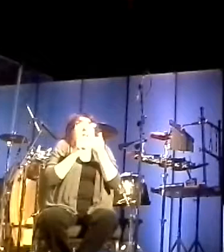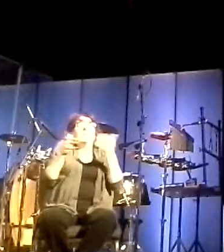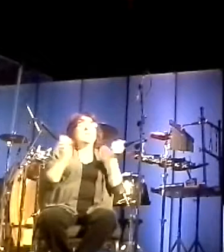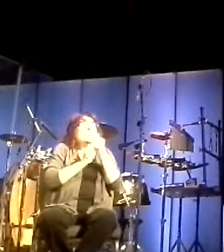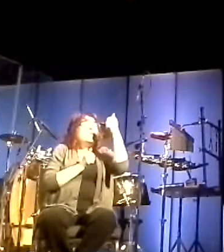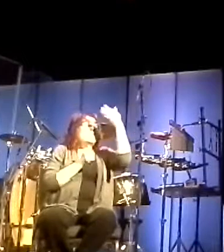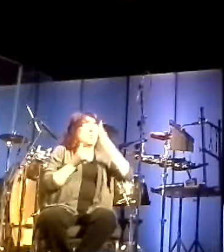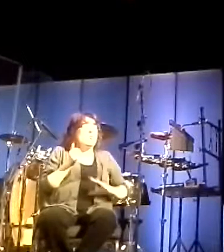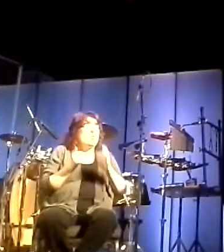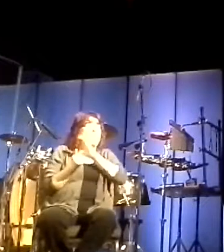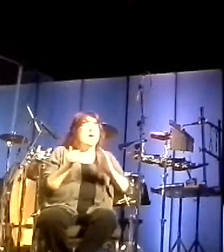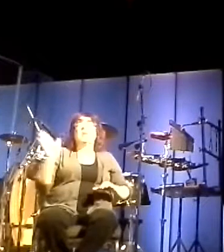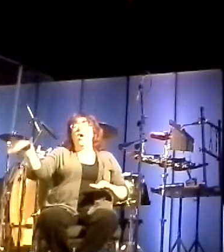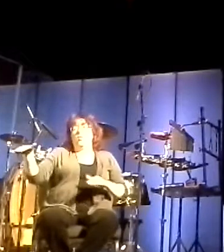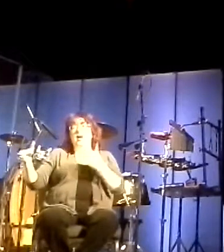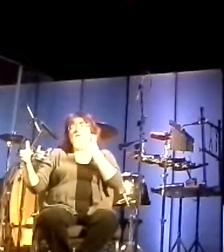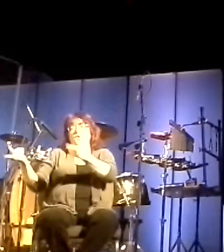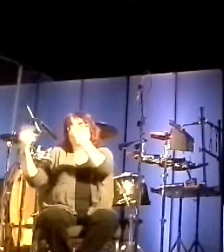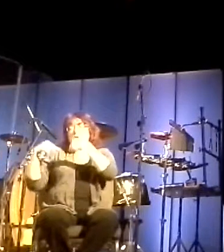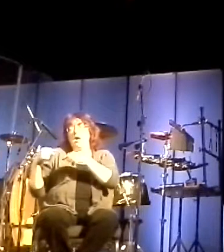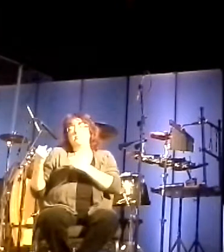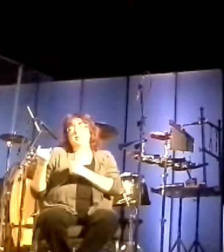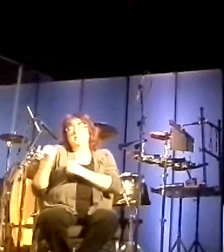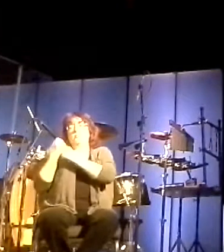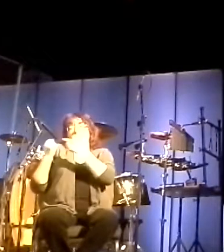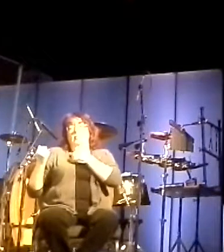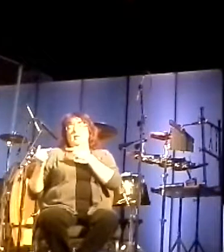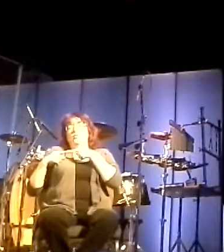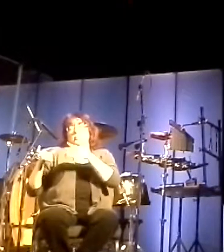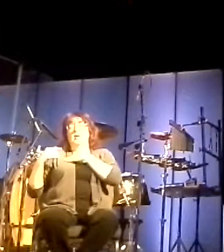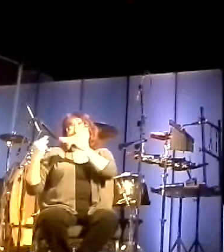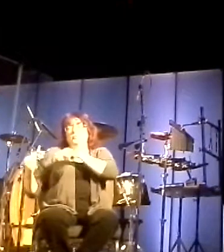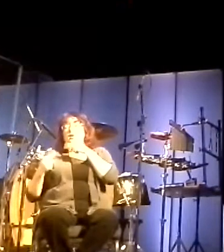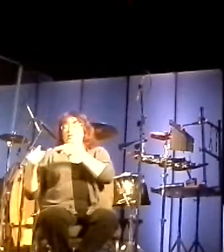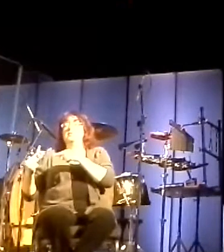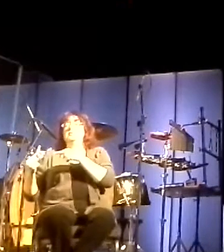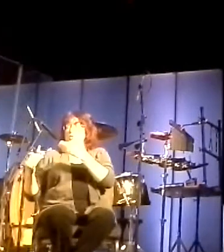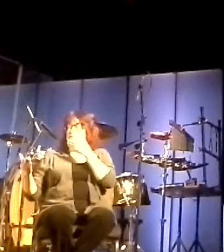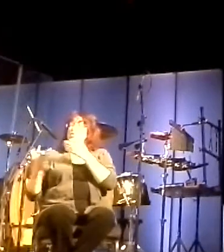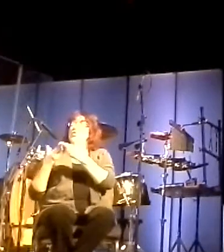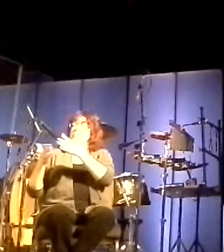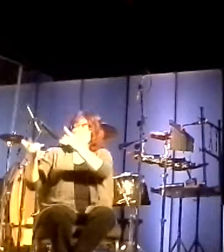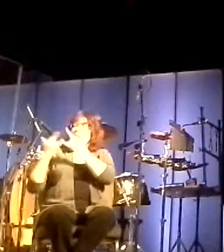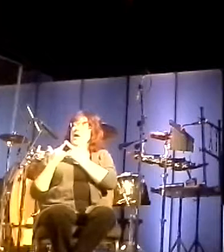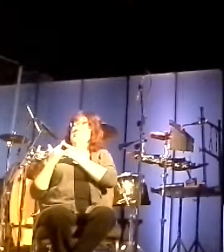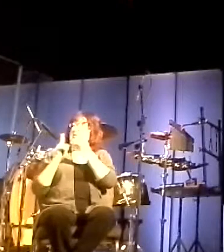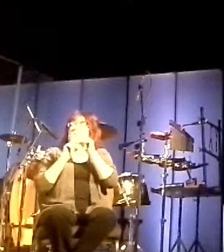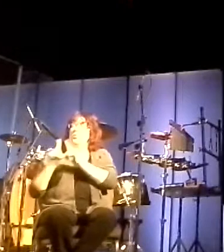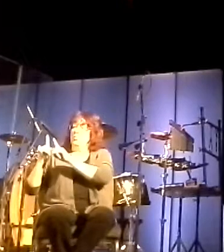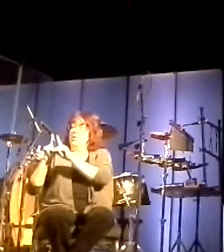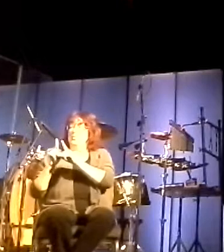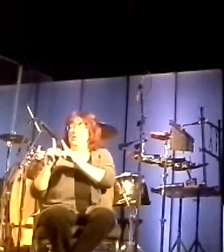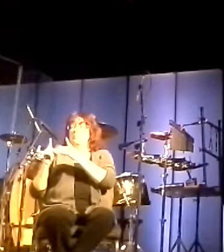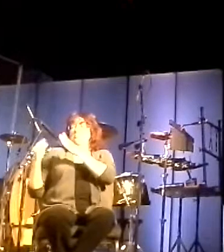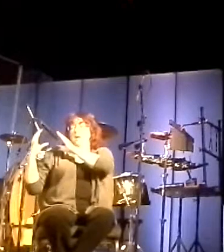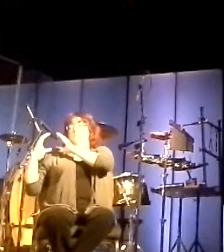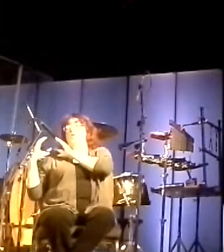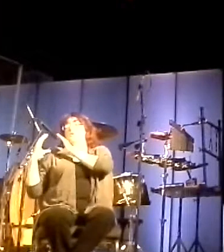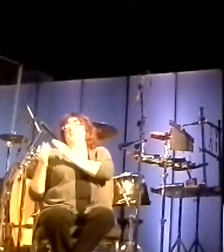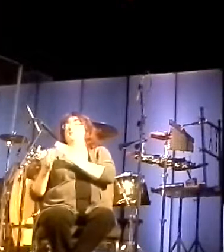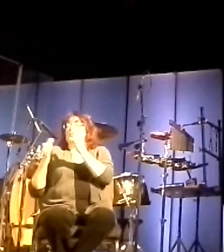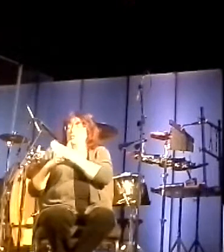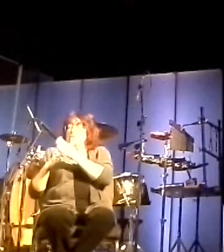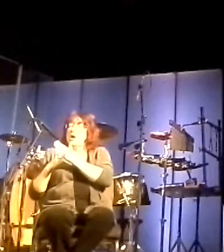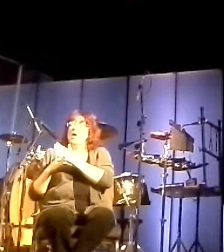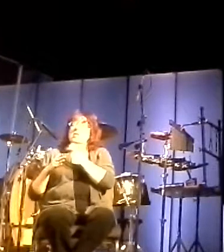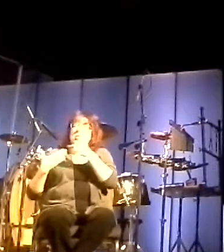Oh, by the way, it was really good of you to come and carry my burden. It's really good of you to love me enough to walk with me, to not give up